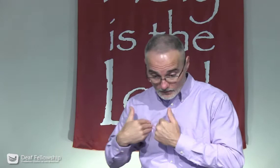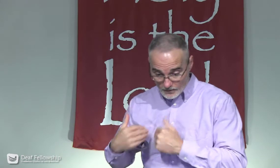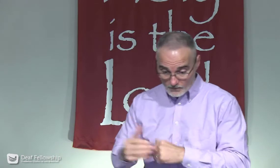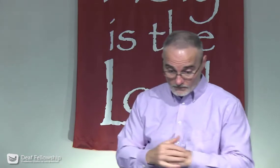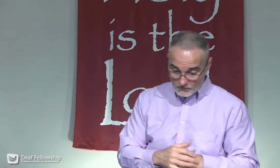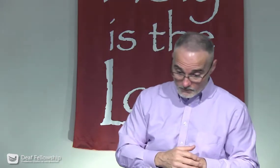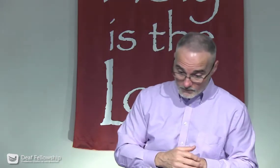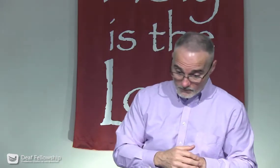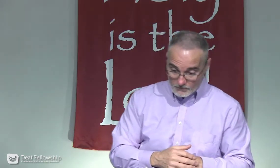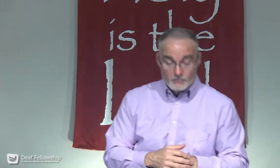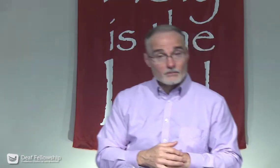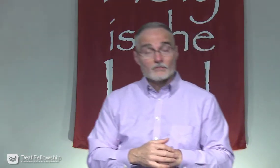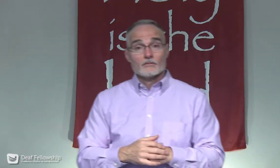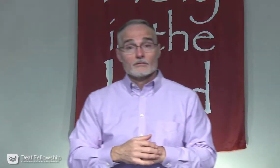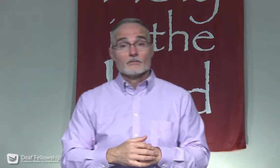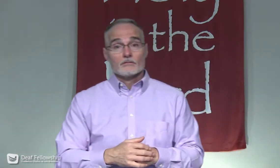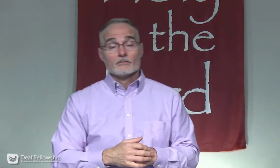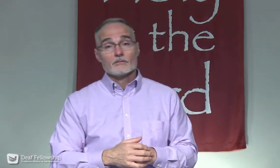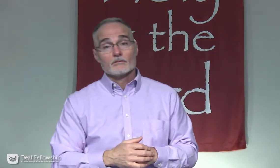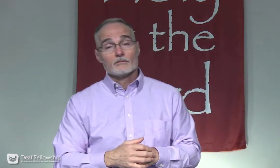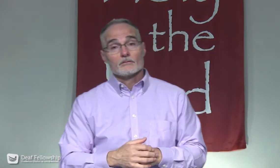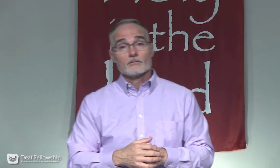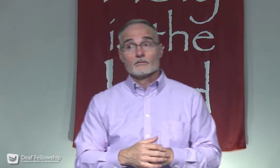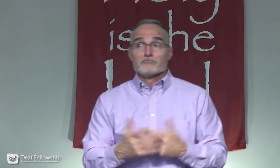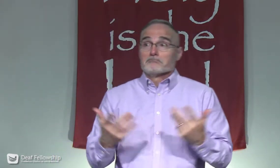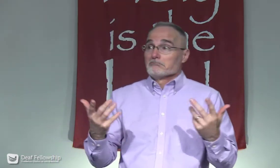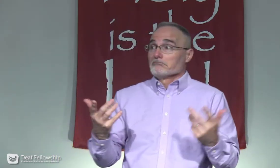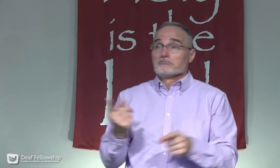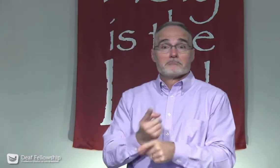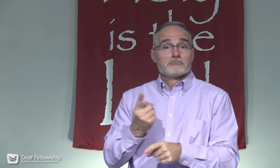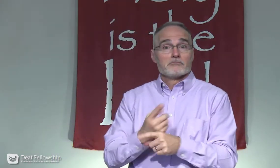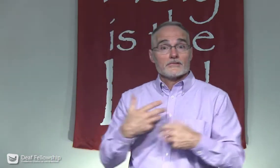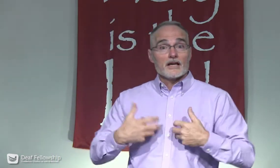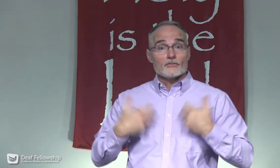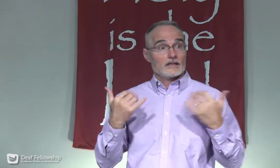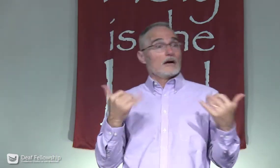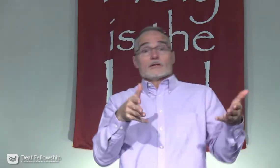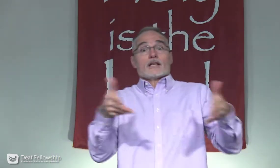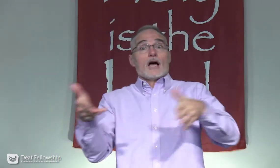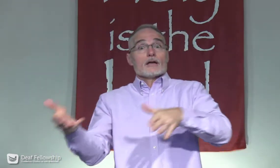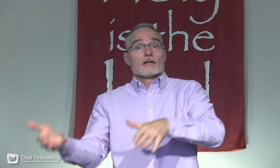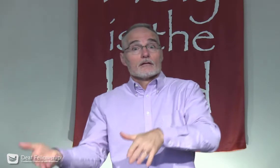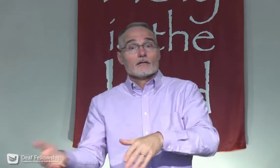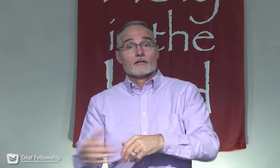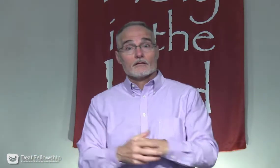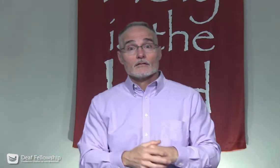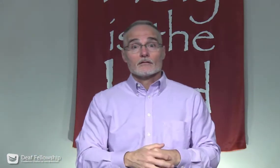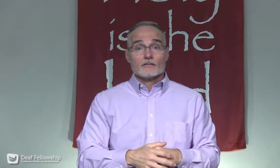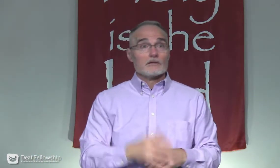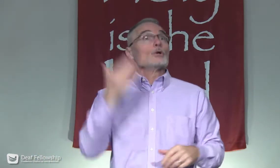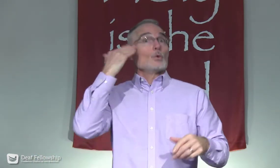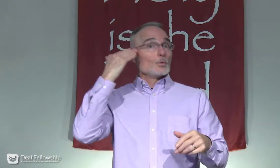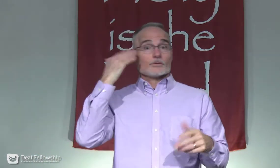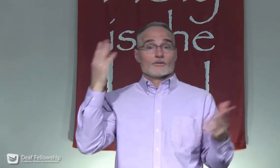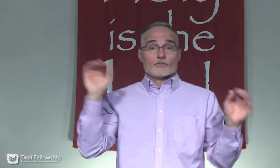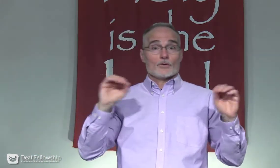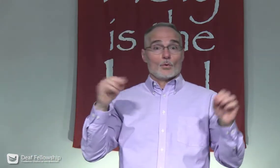sentenced? You know, he's refusing to accept responsibility. You know, Okay, and now he's about to die, so